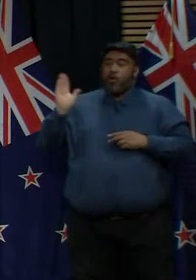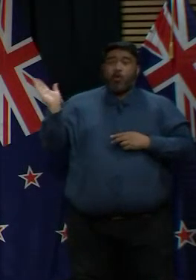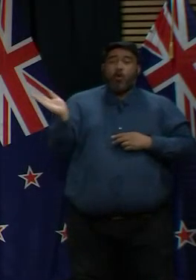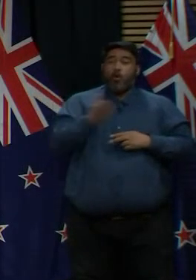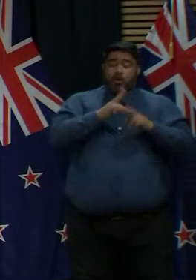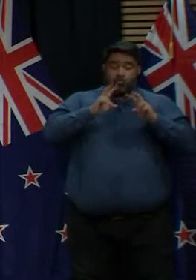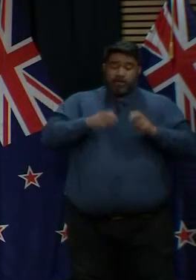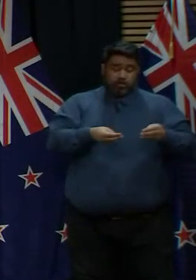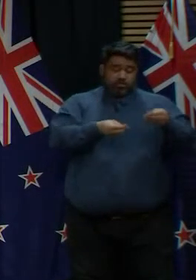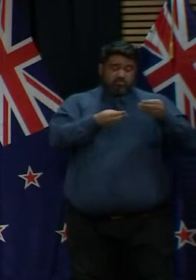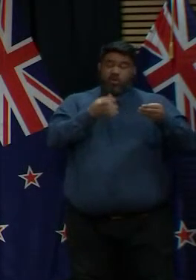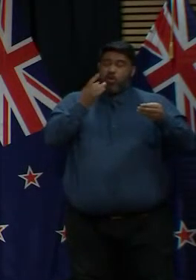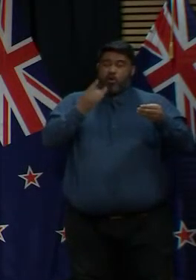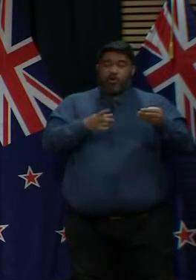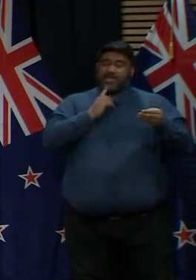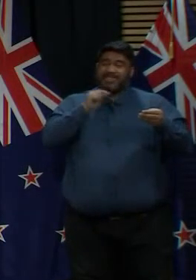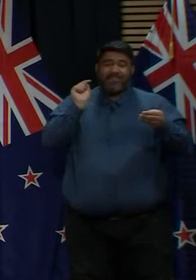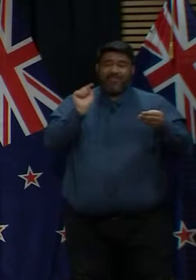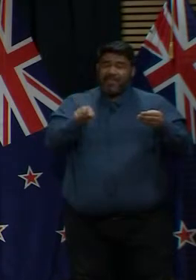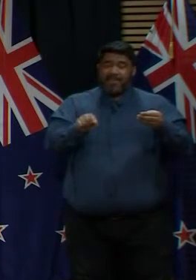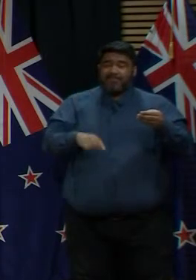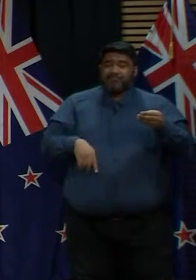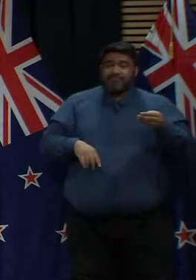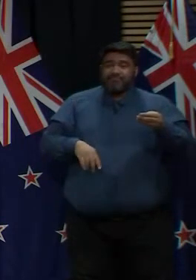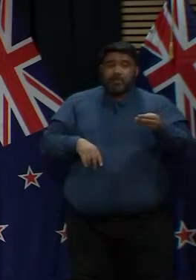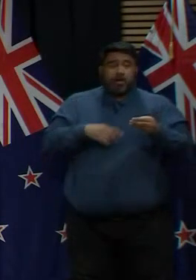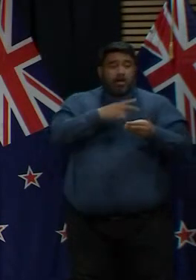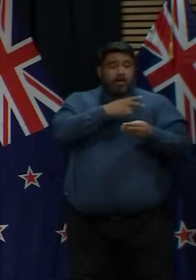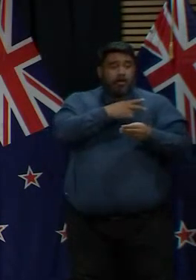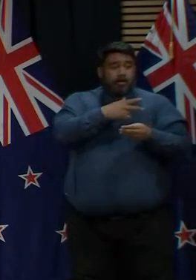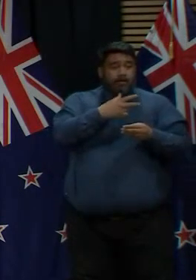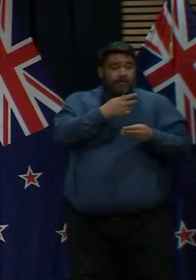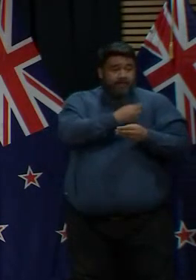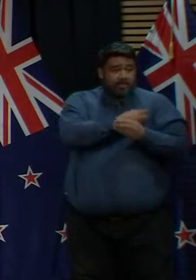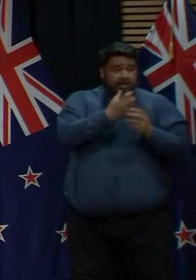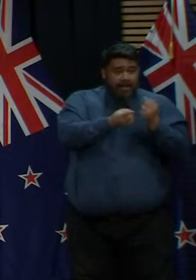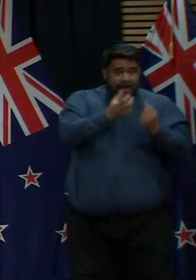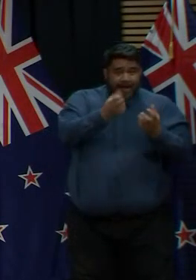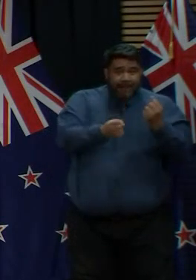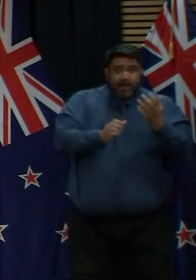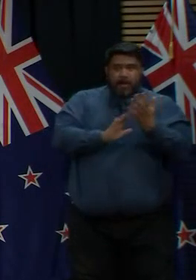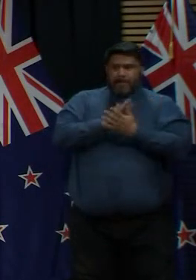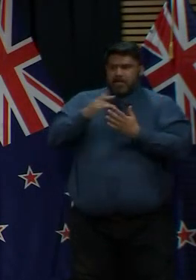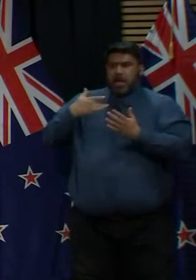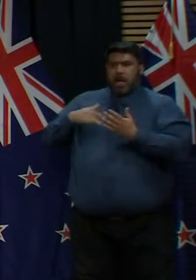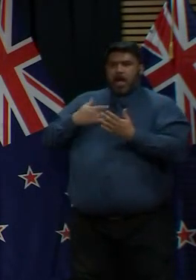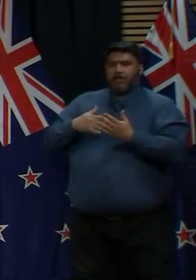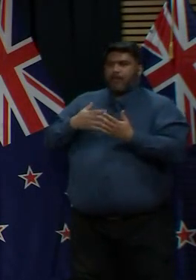seen today. The more people that are vaccinated, the fewer restrictions we need to live with, the